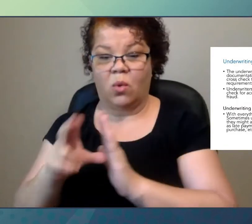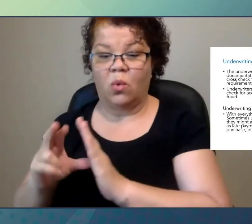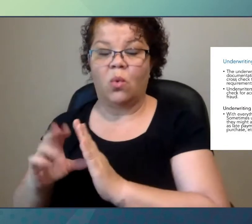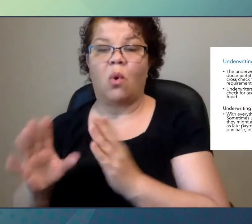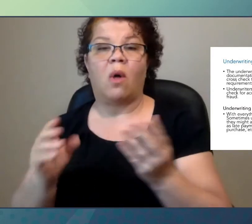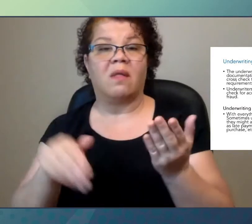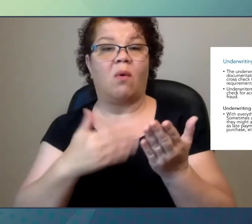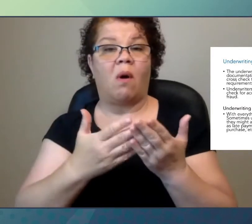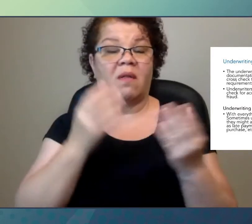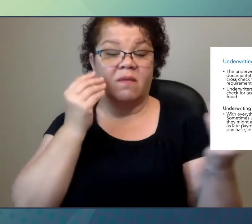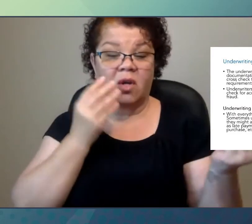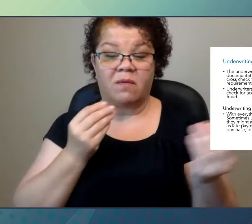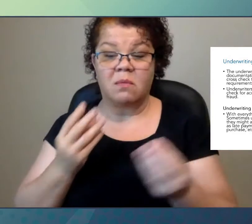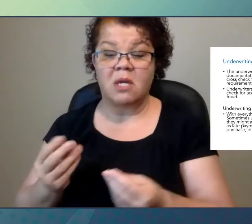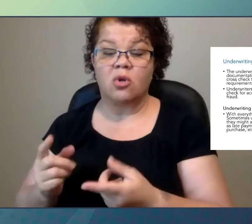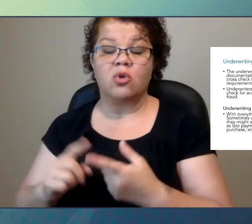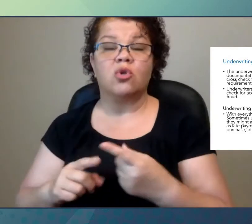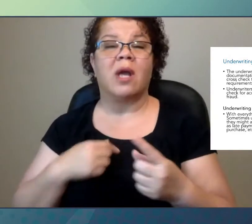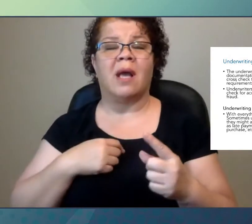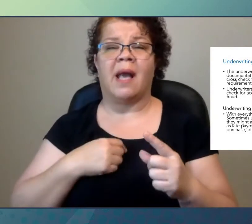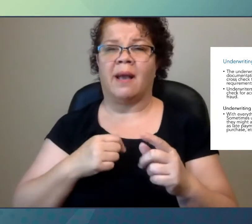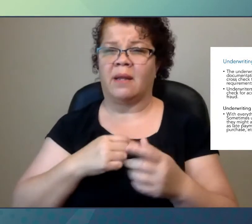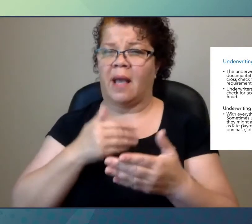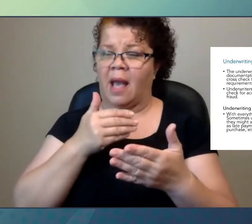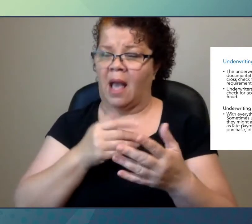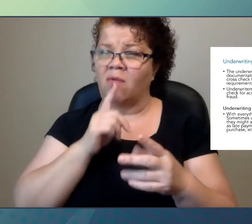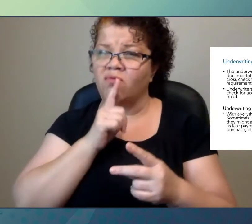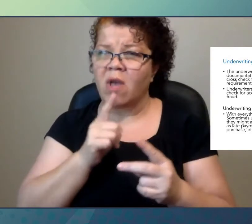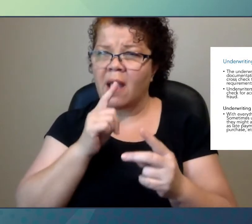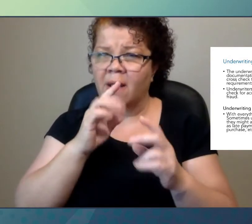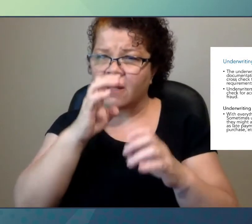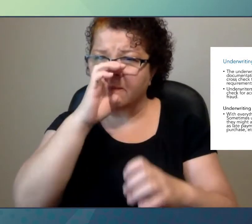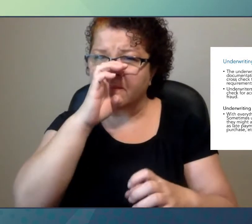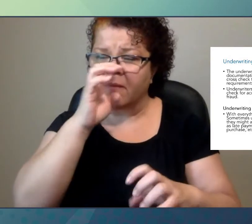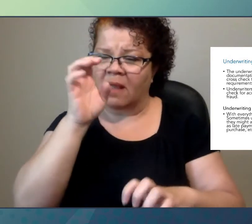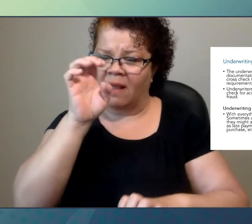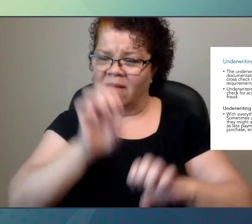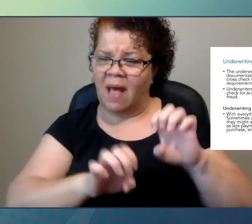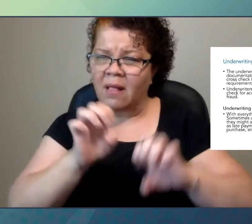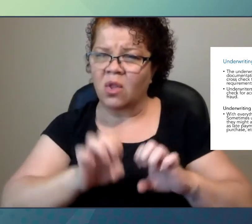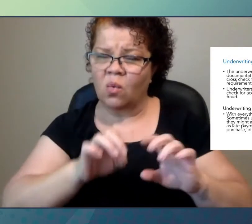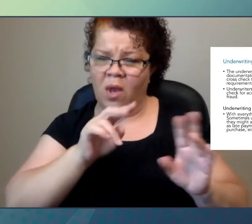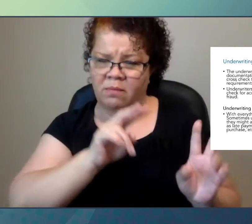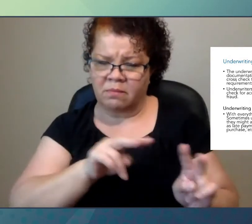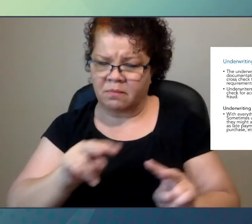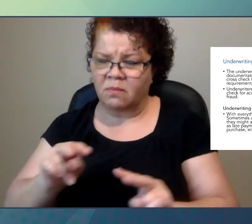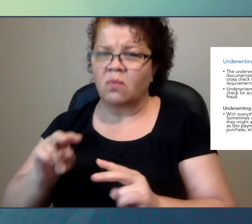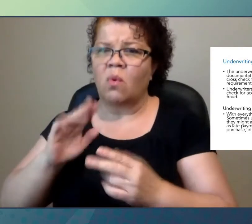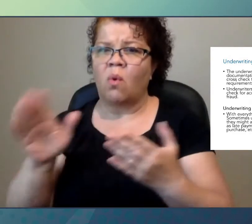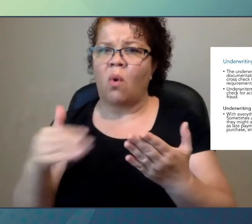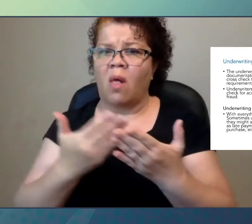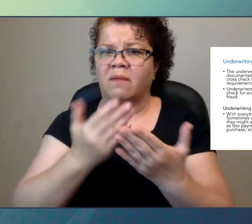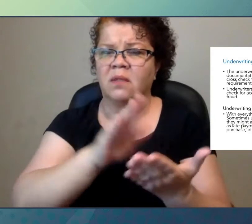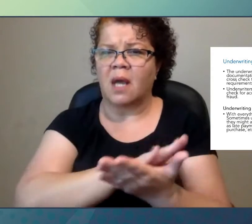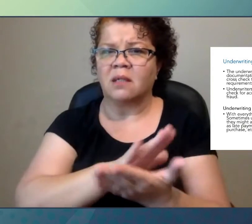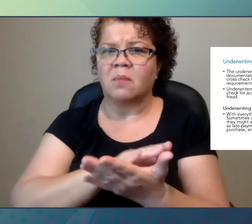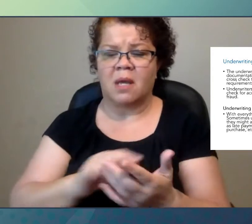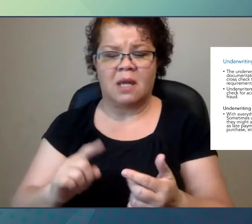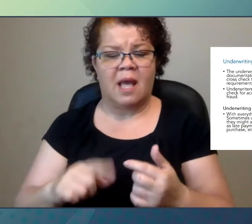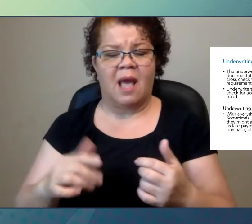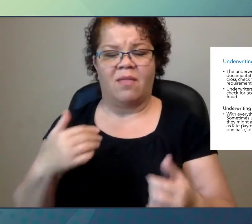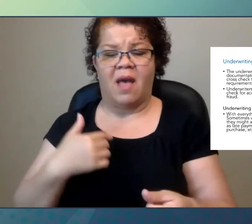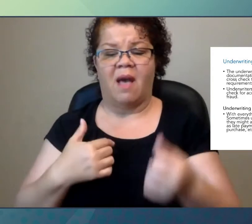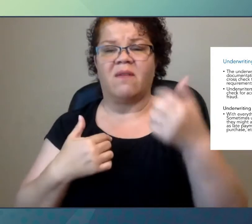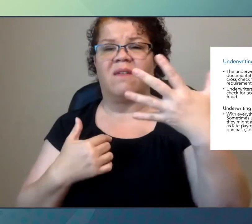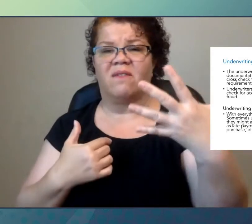really closely evaluate all the documentation prepared, and they go through the 5 C's of credit. I'm